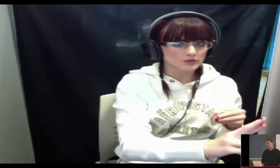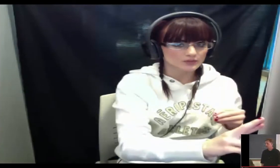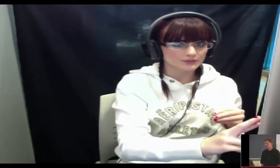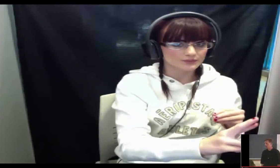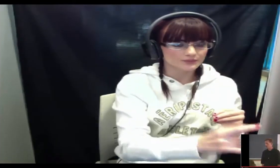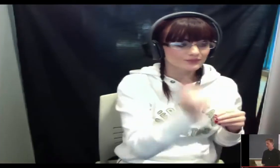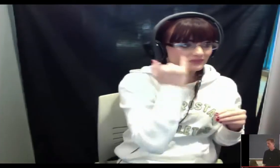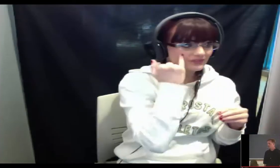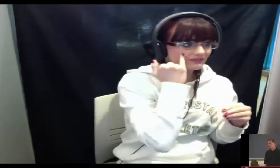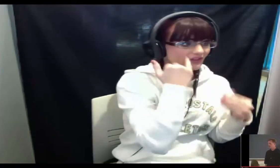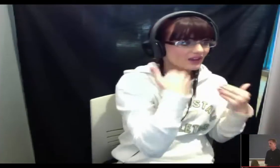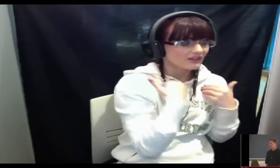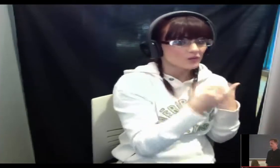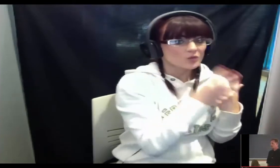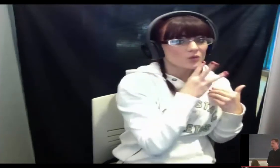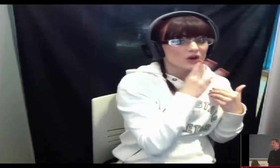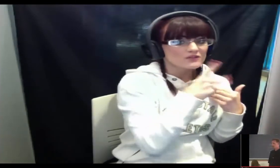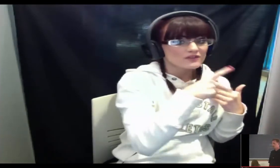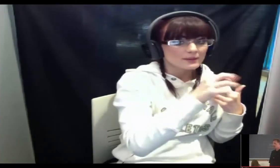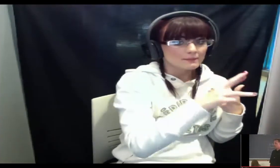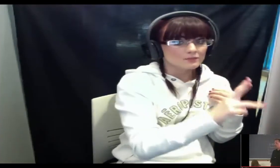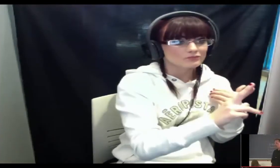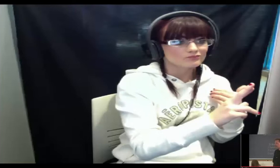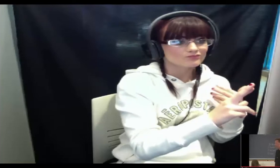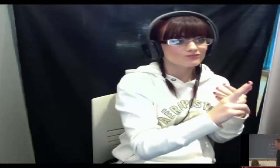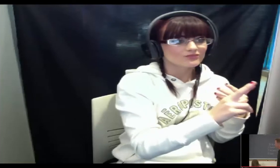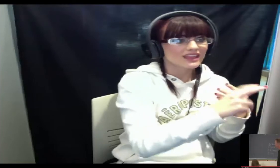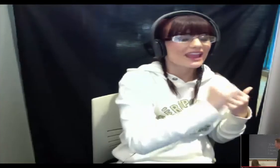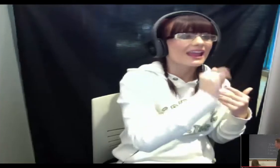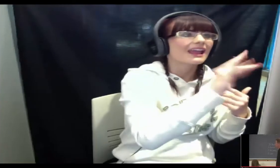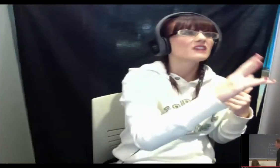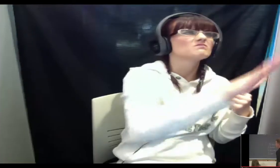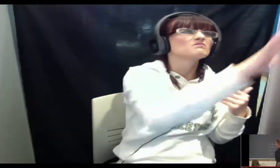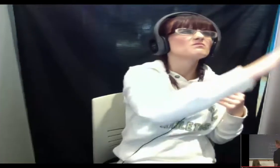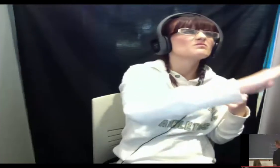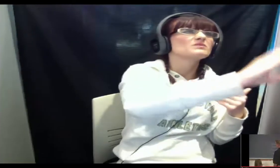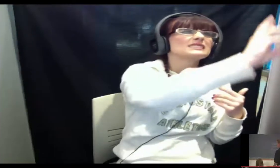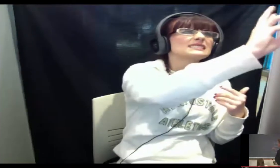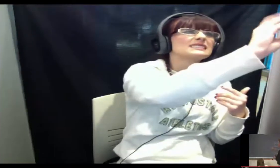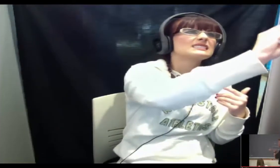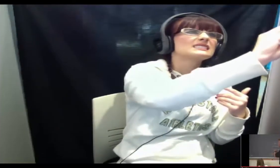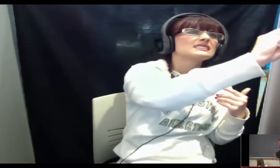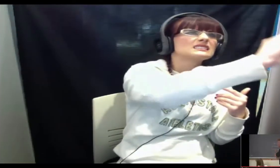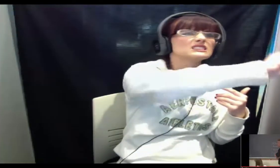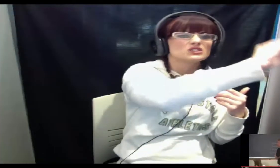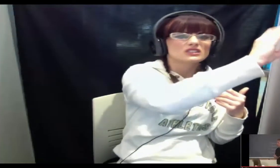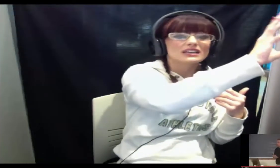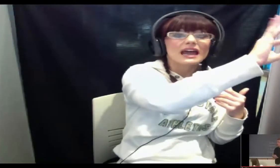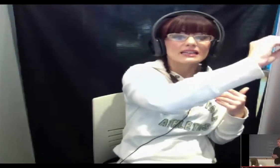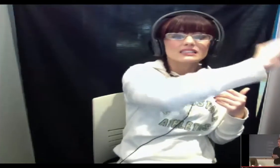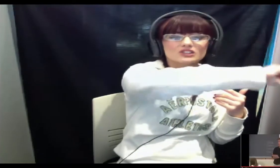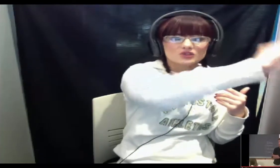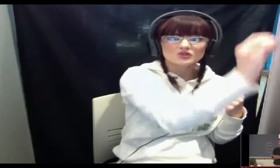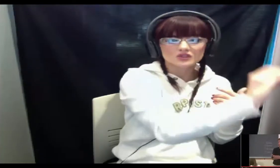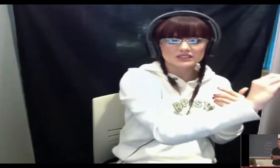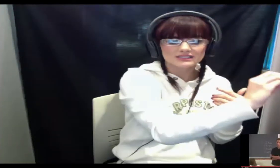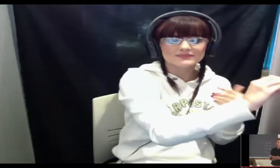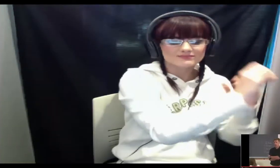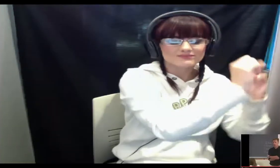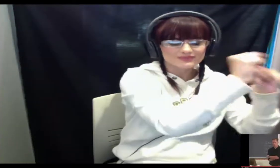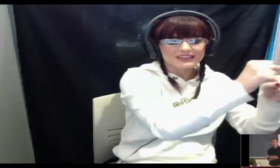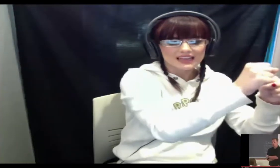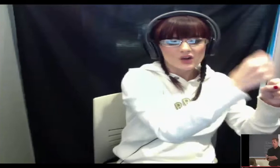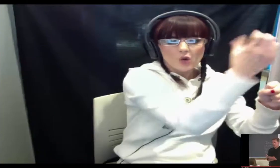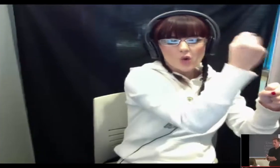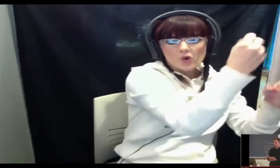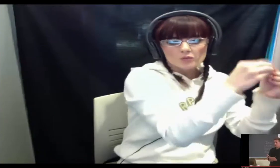degrees because there's more space between the particles. Now, with relative humidity, what this is telling